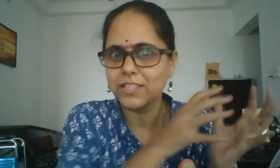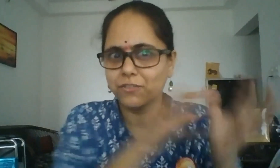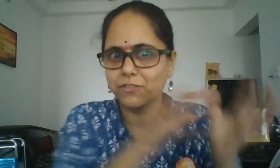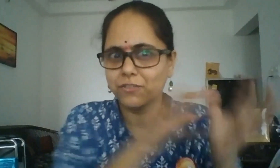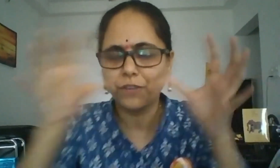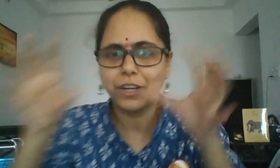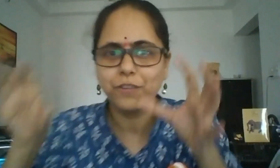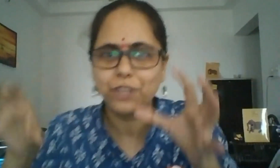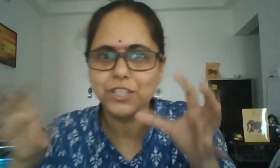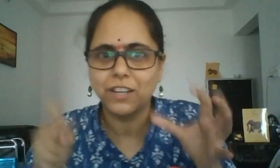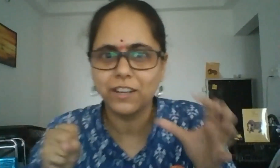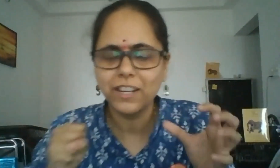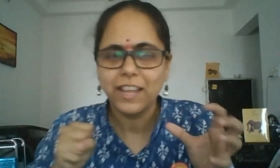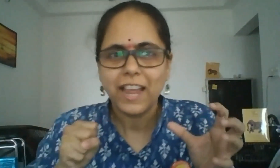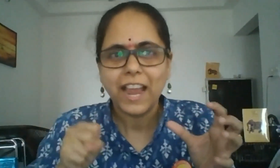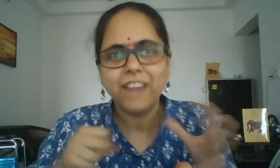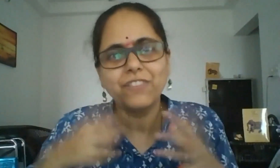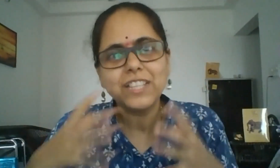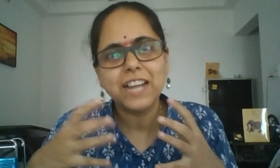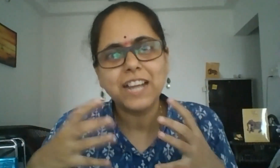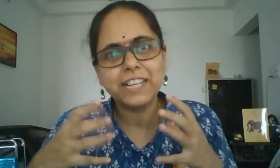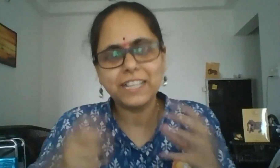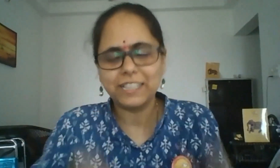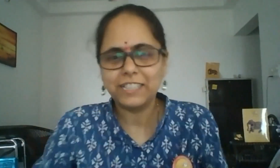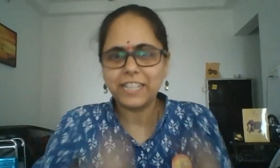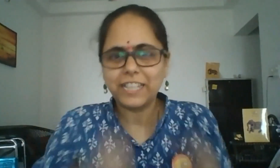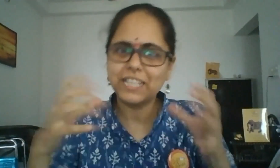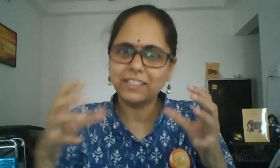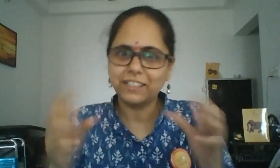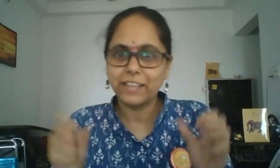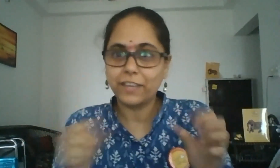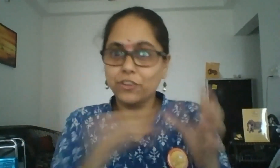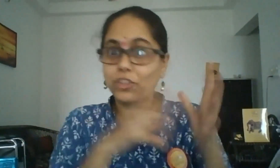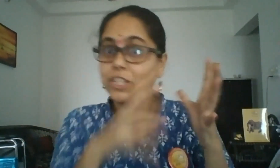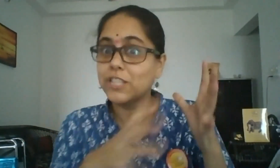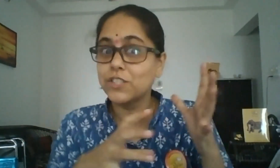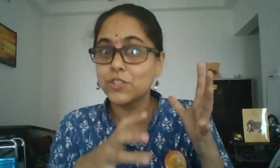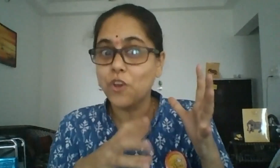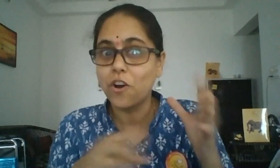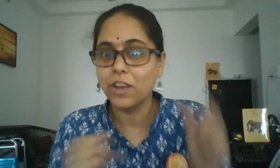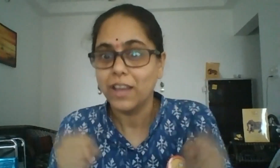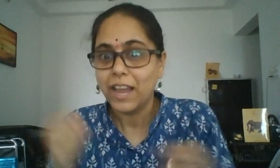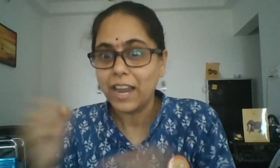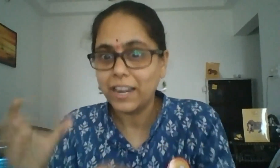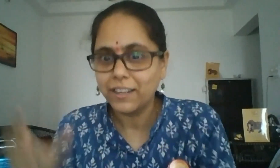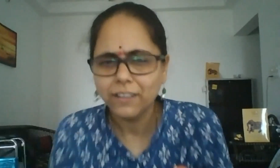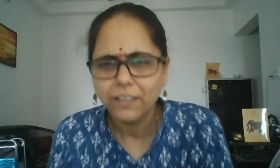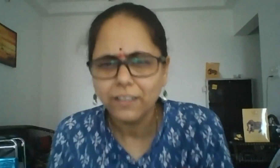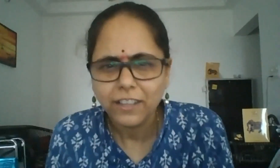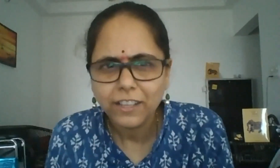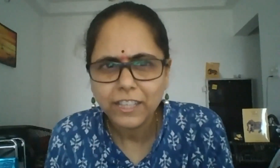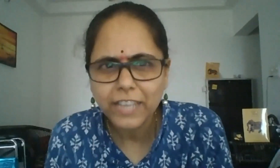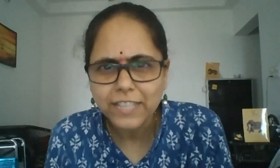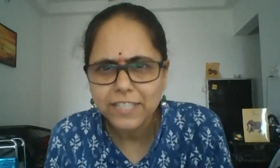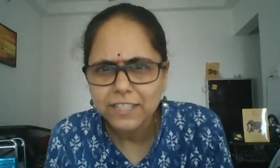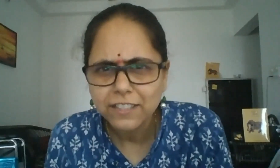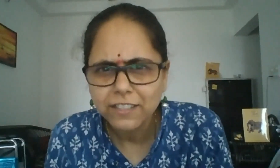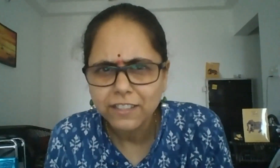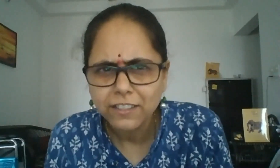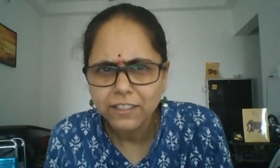with different children, and we started teaching, like, you know, the song. Yes.